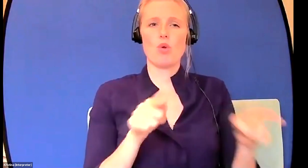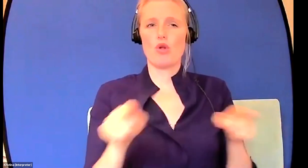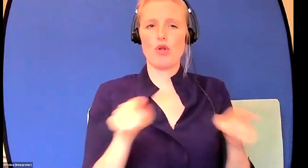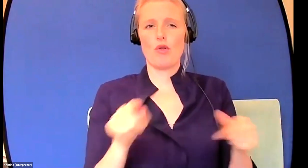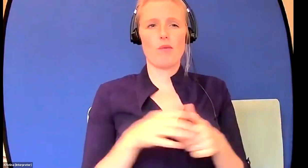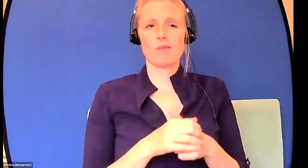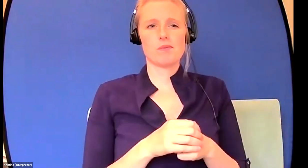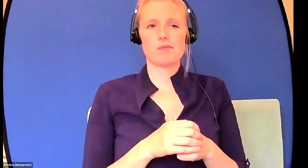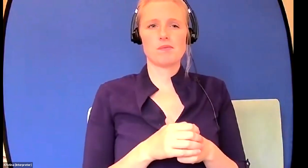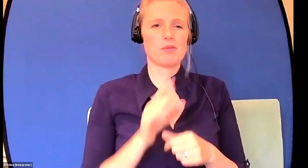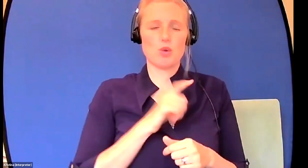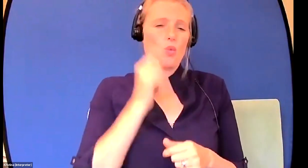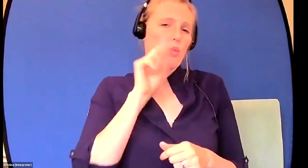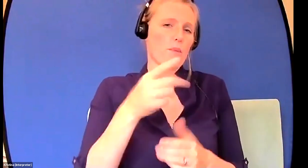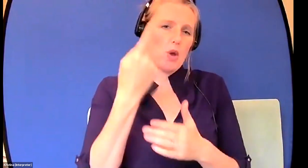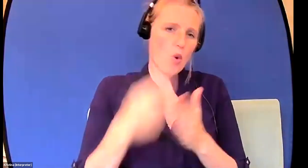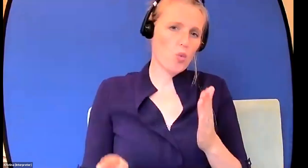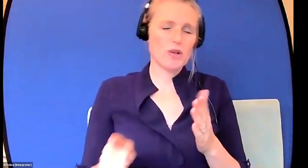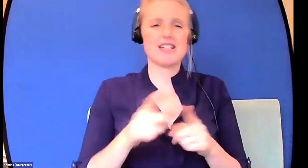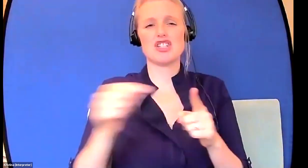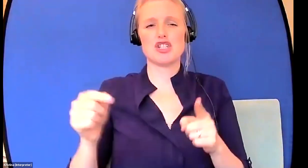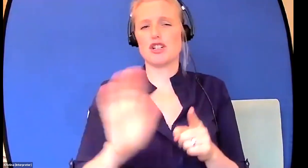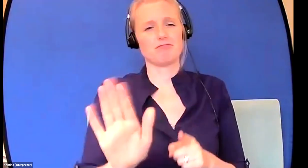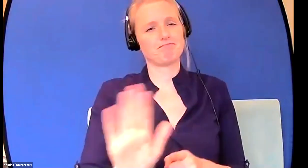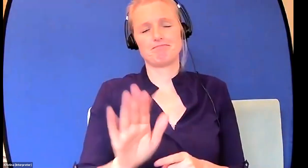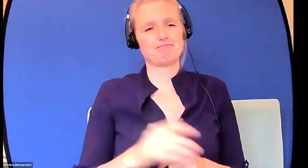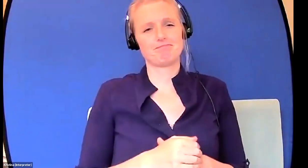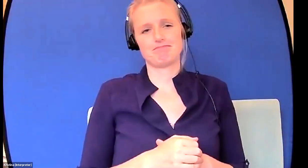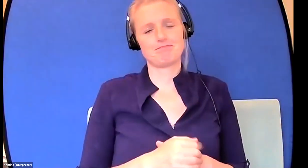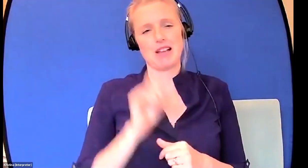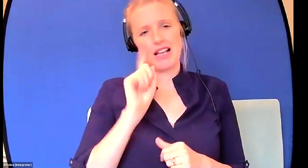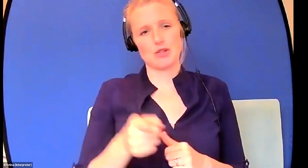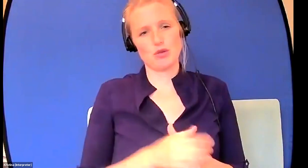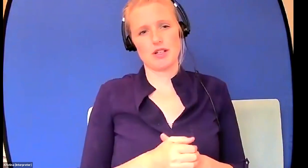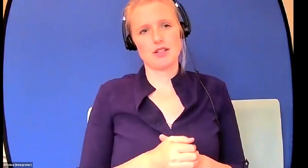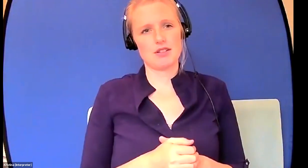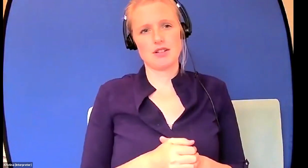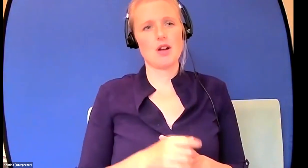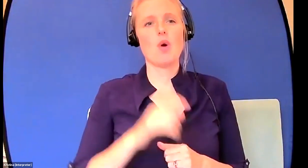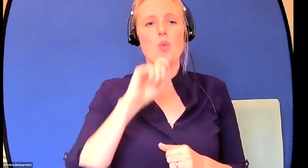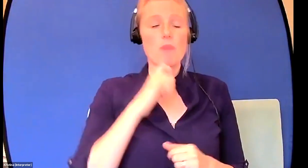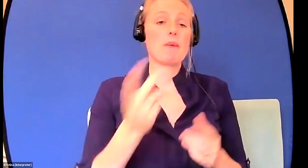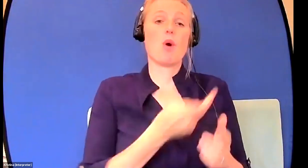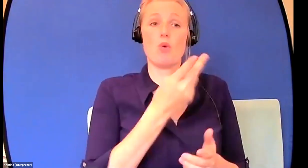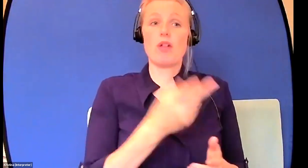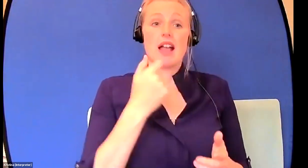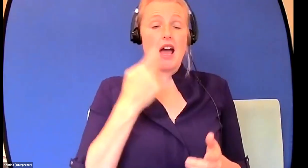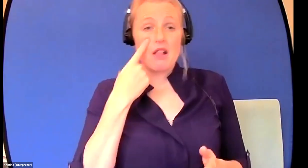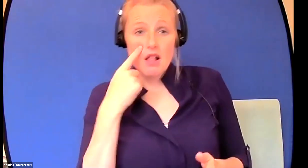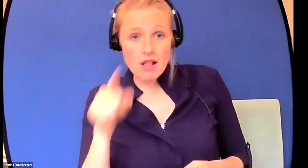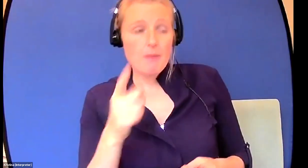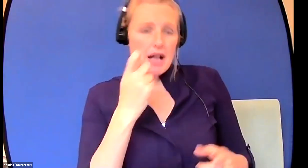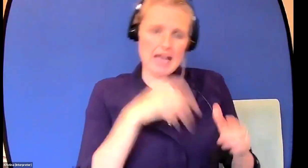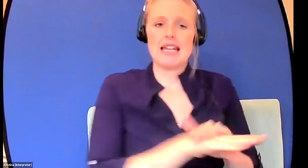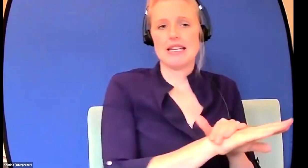only digital culture or digital sector or digital museums. There will be a hybrid, and the increase